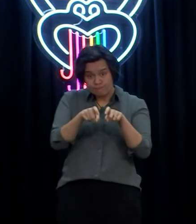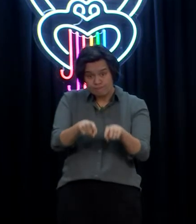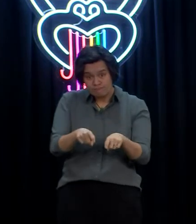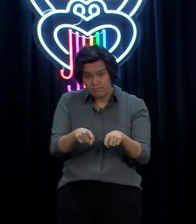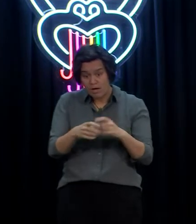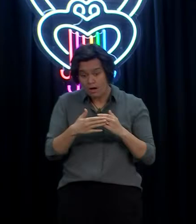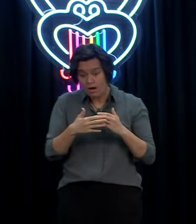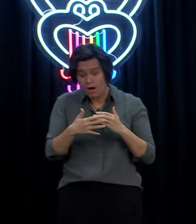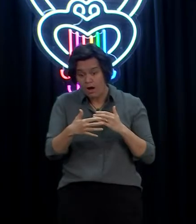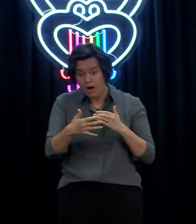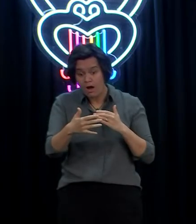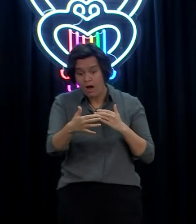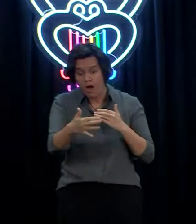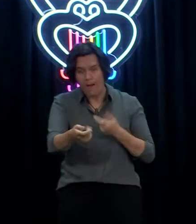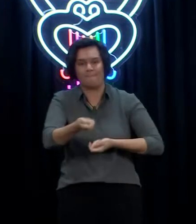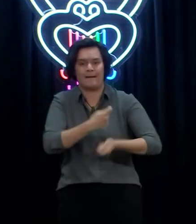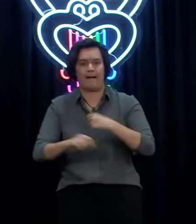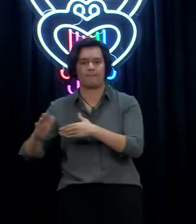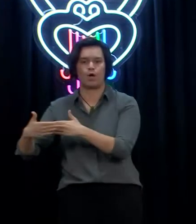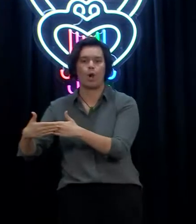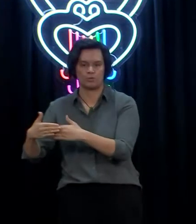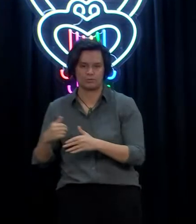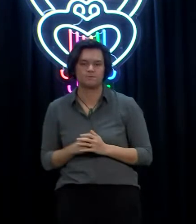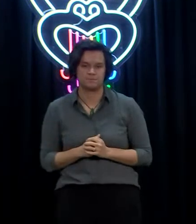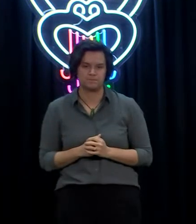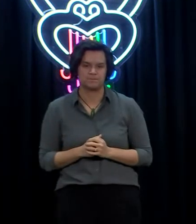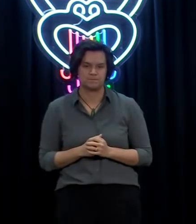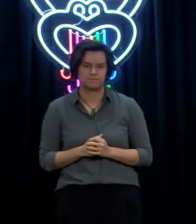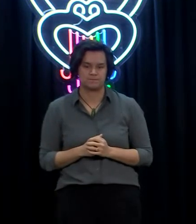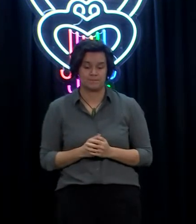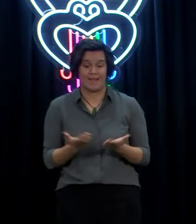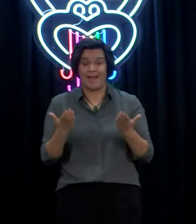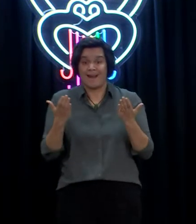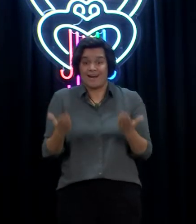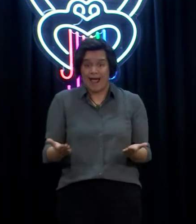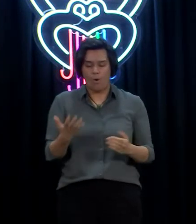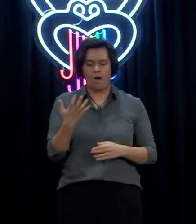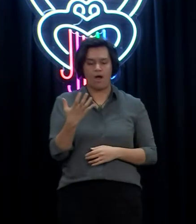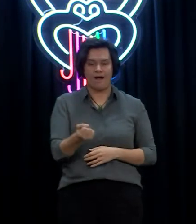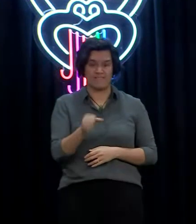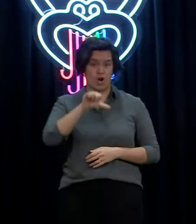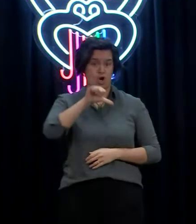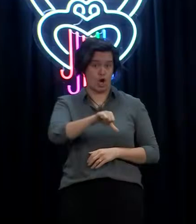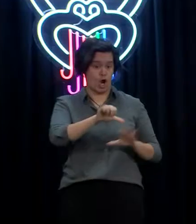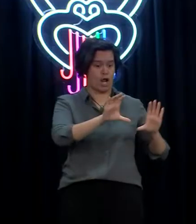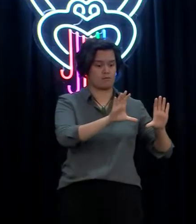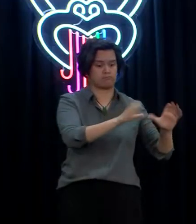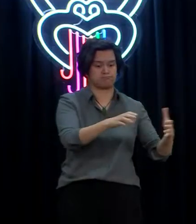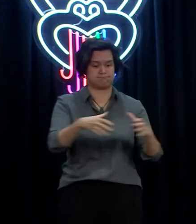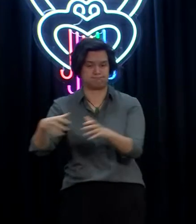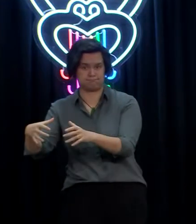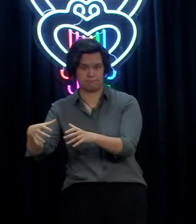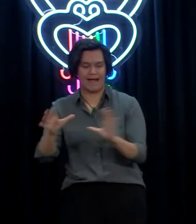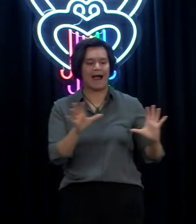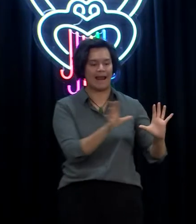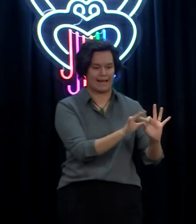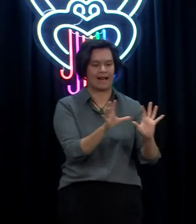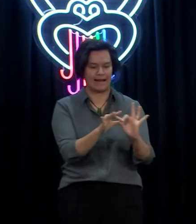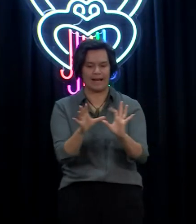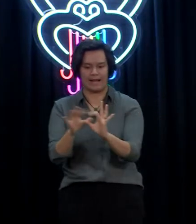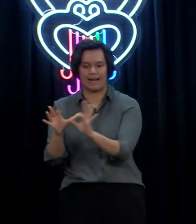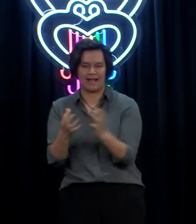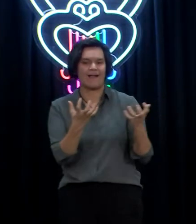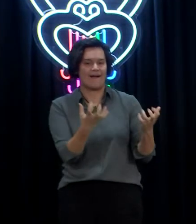closed. We currently have 9 epidemiologically linked subclusters identified in